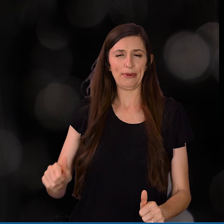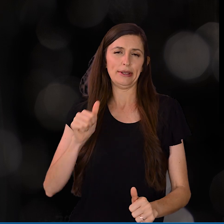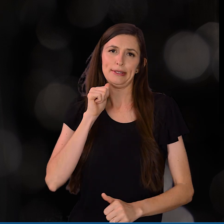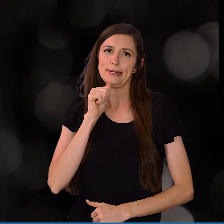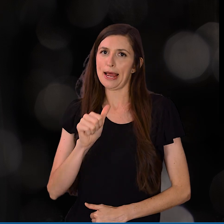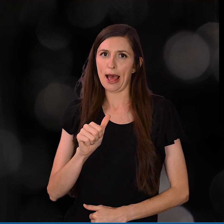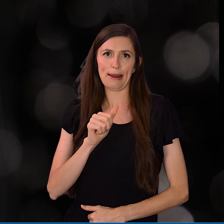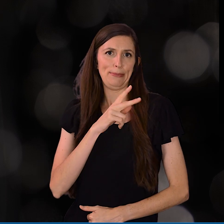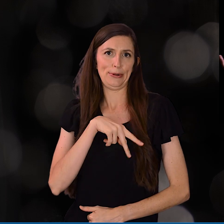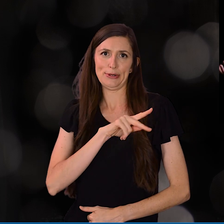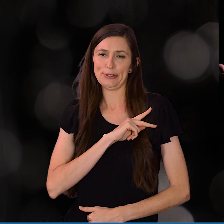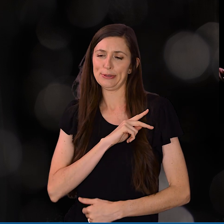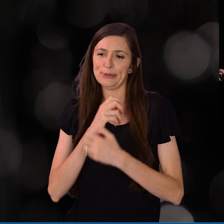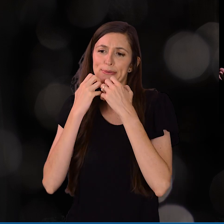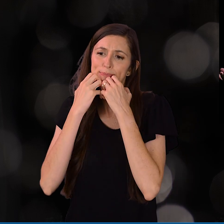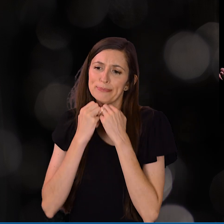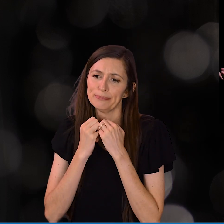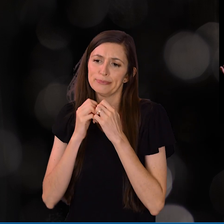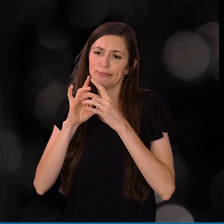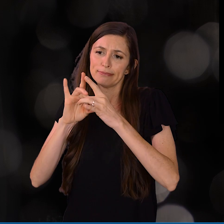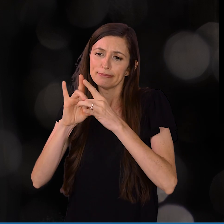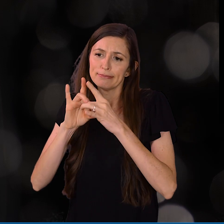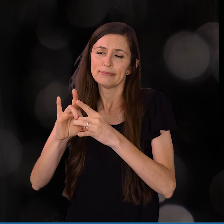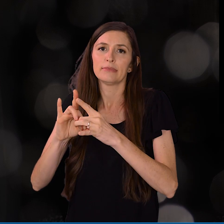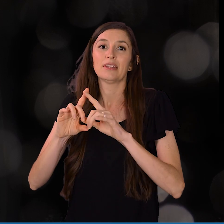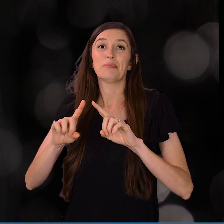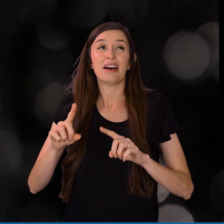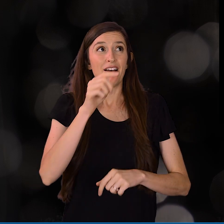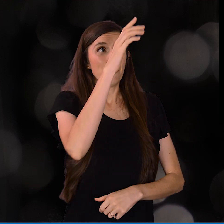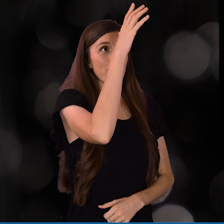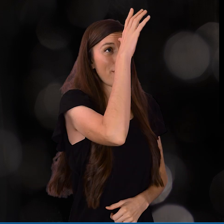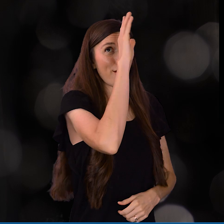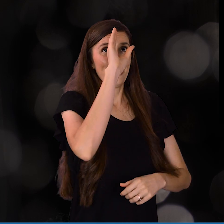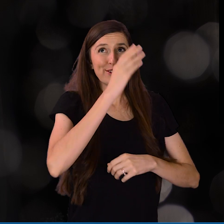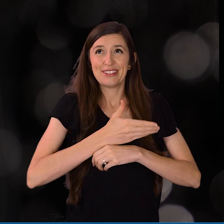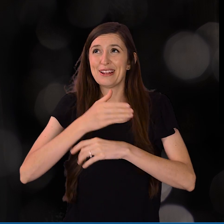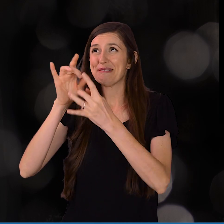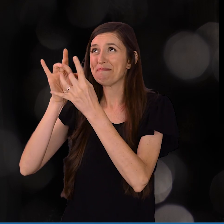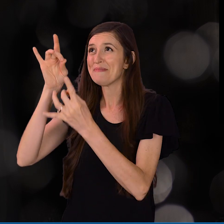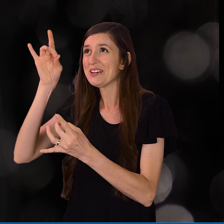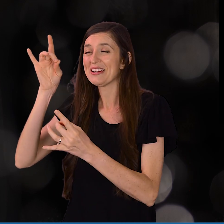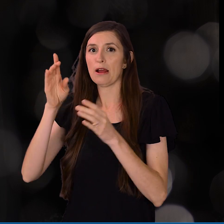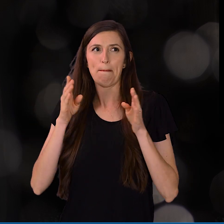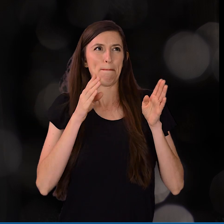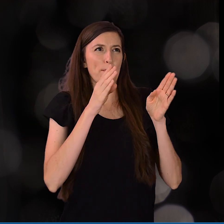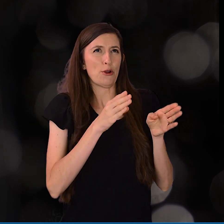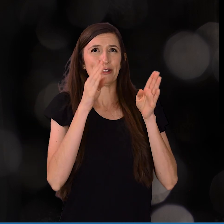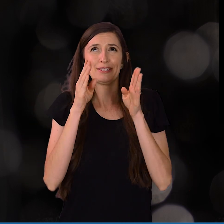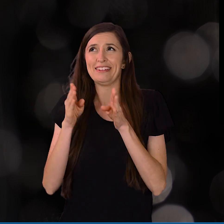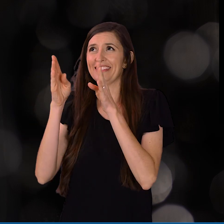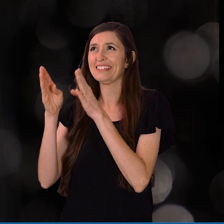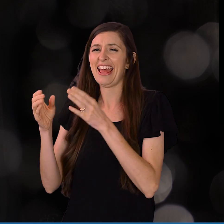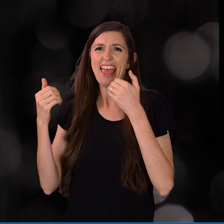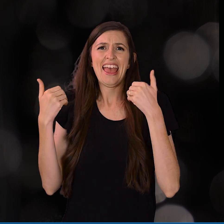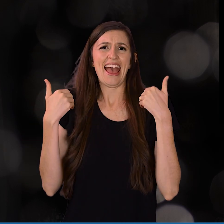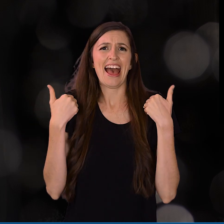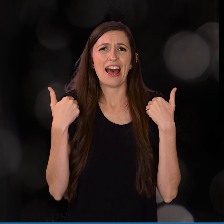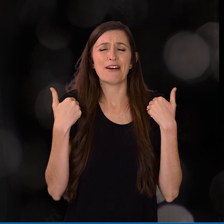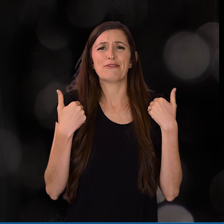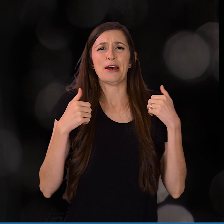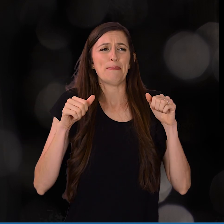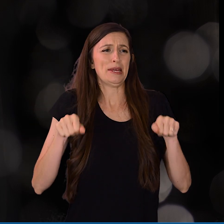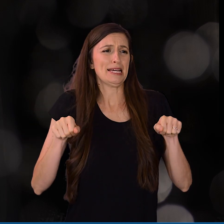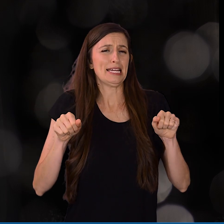geometrical figure of a circle is not personal. But with Father, Son, and Spirit, these are persons. These are persons who act